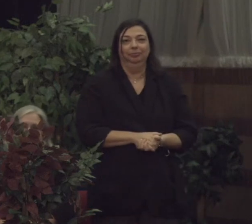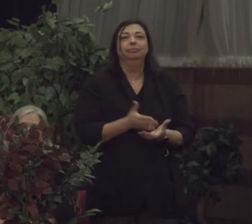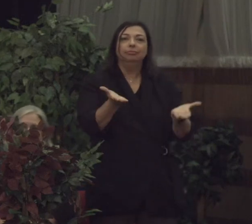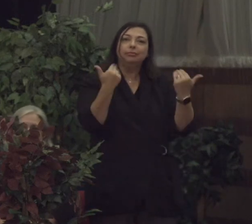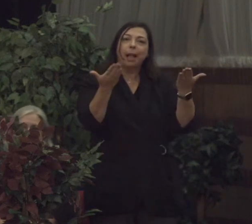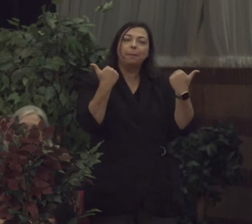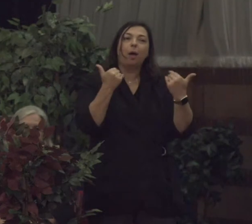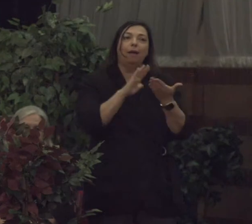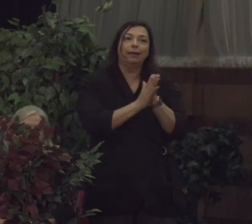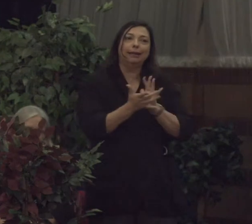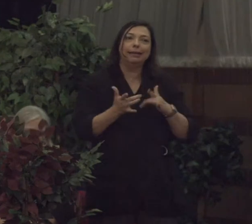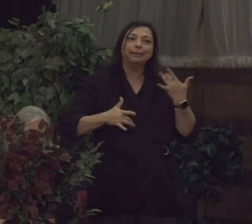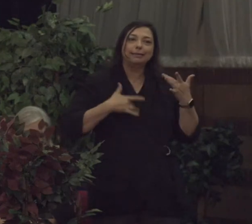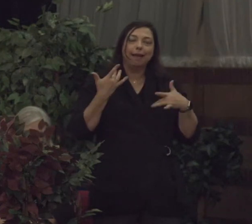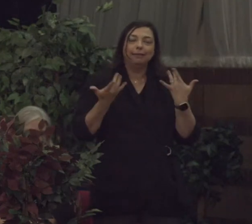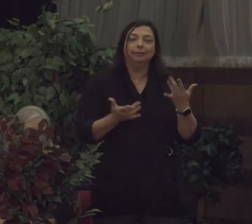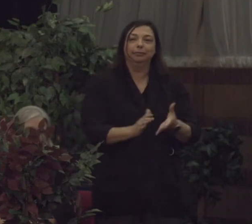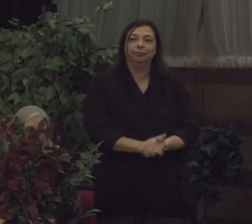2023. Come on, we gotta get excited, 23.